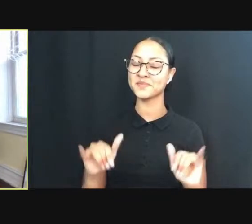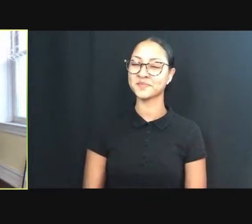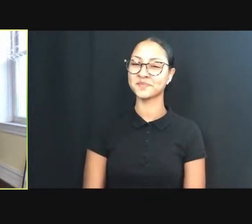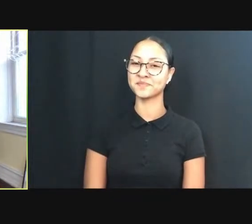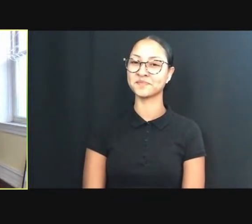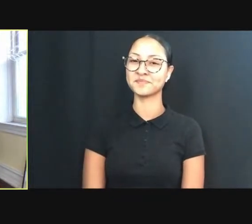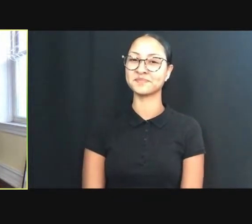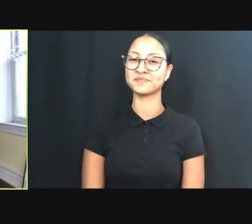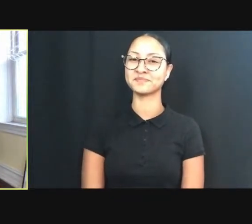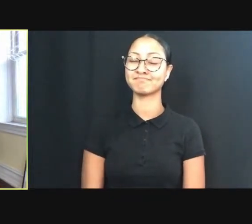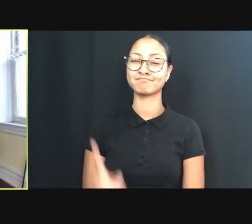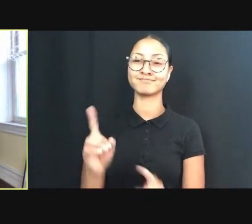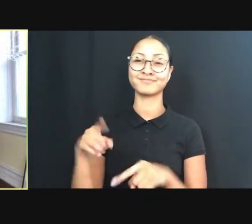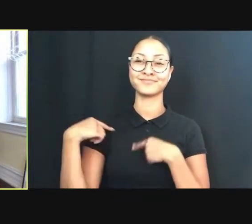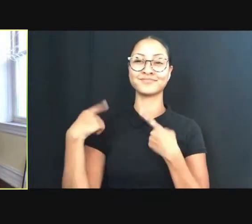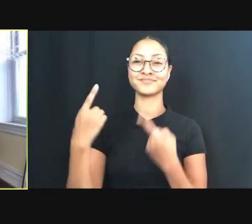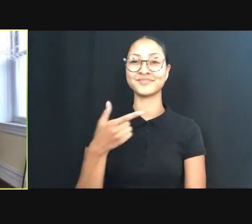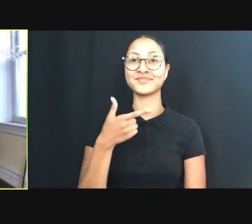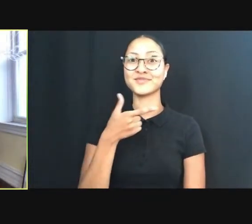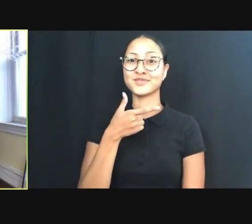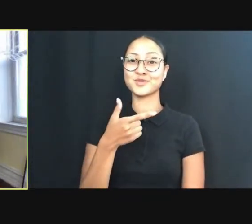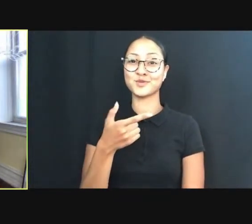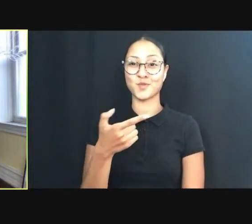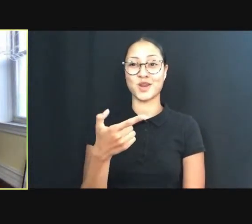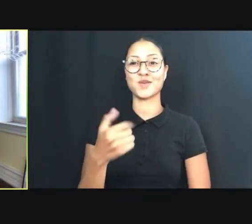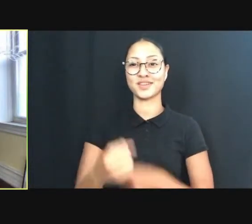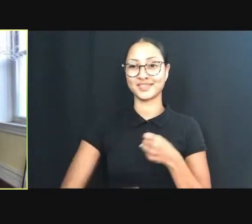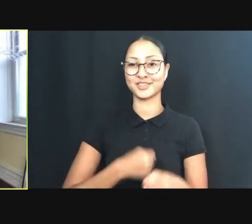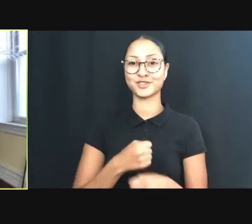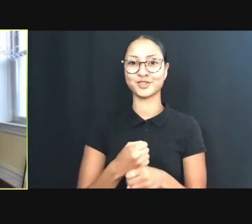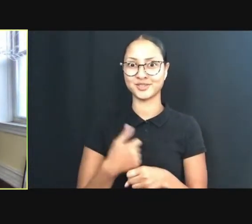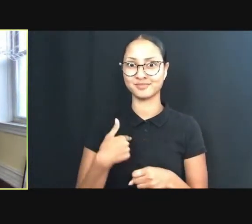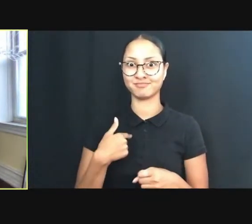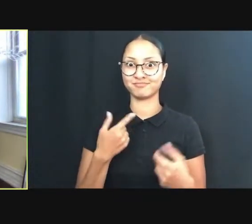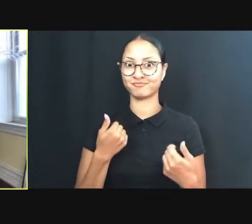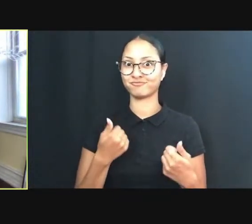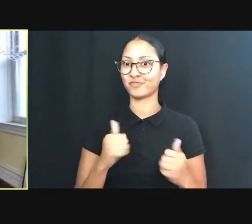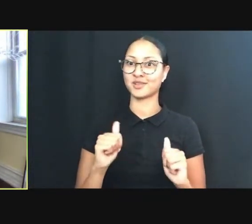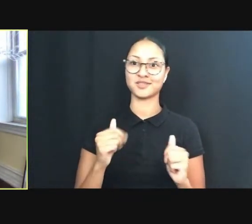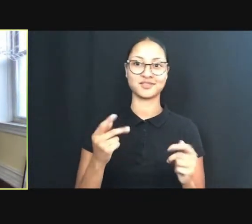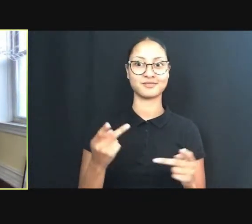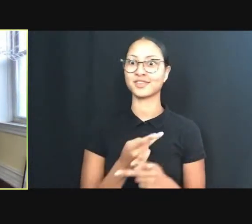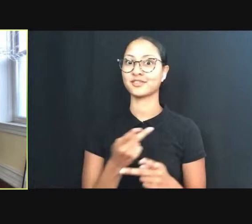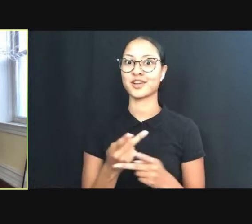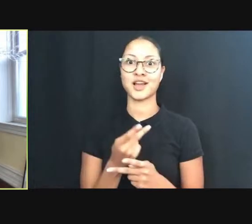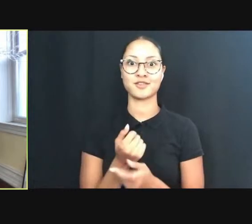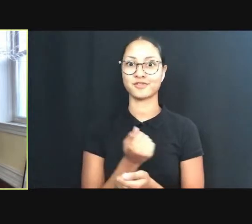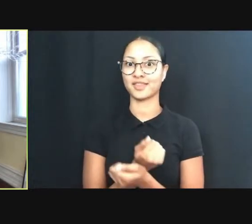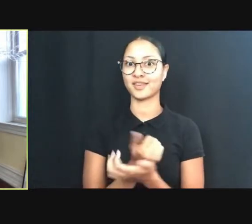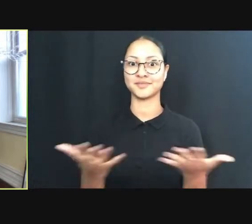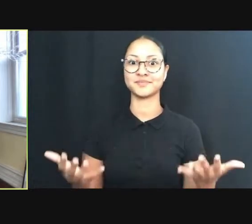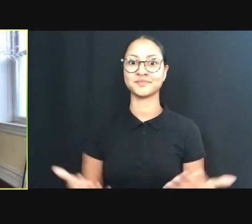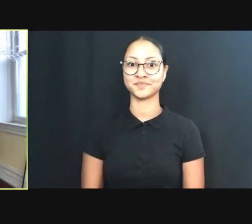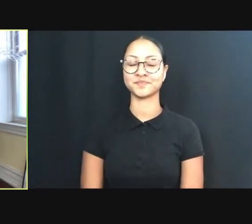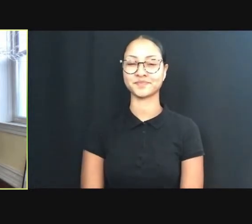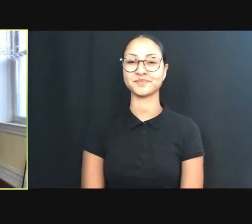been 21 years of me trying to figure all of this out, you know?